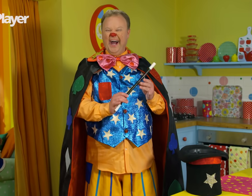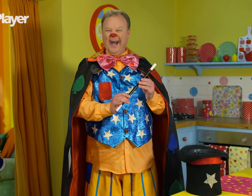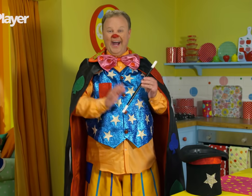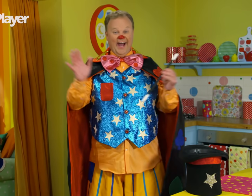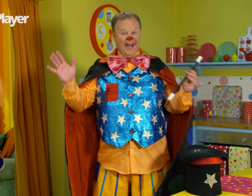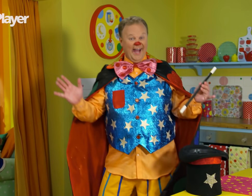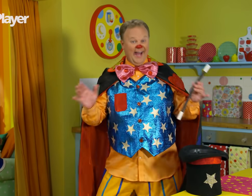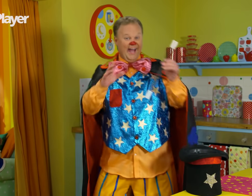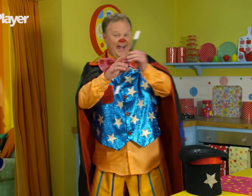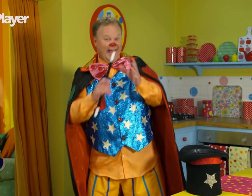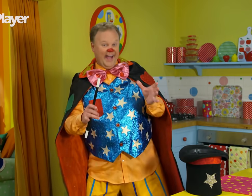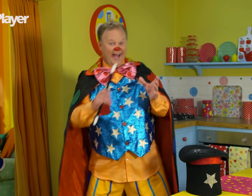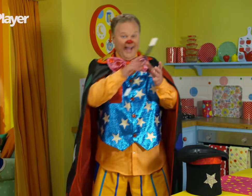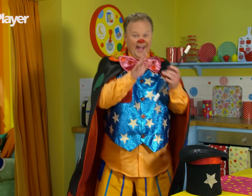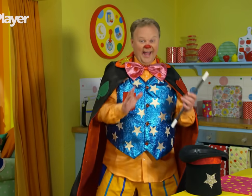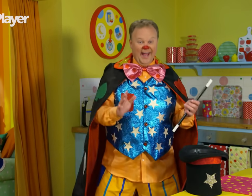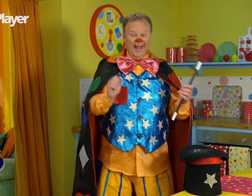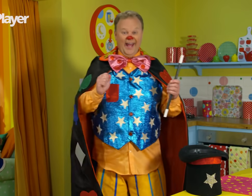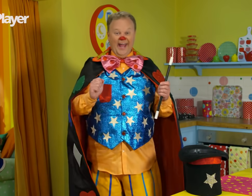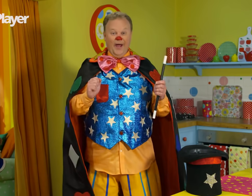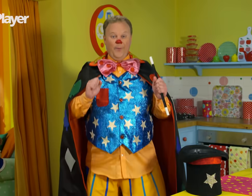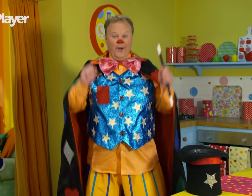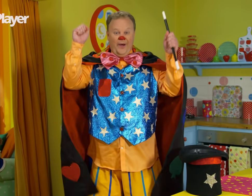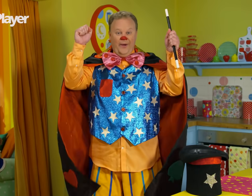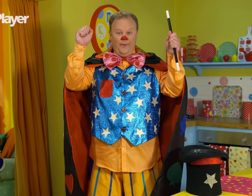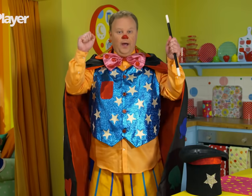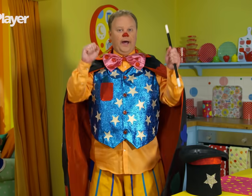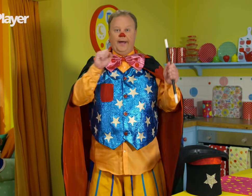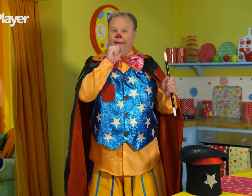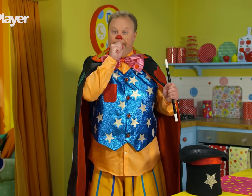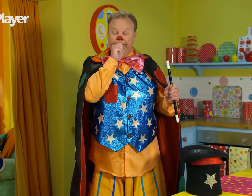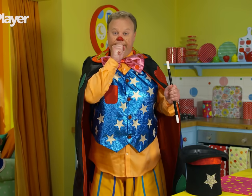excited to see your magic tricks, Mr Tumble. Woohoo!